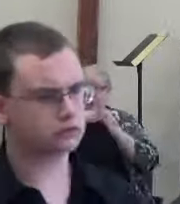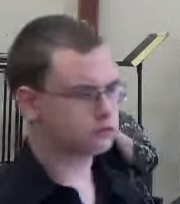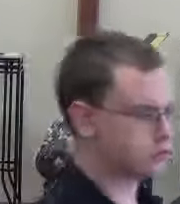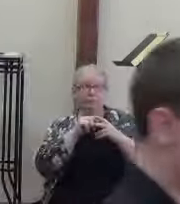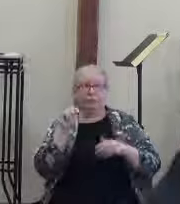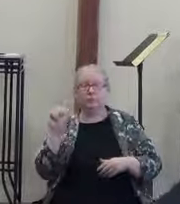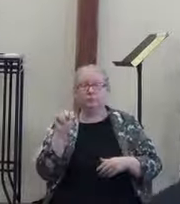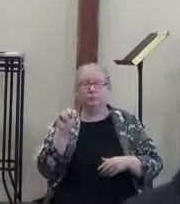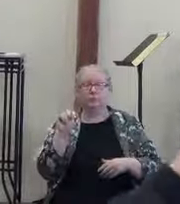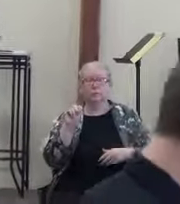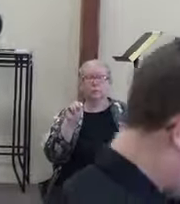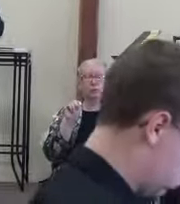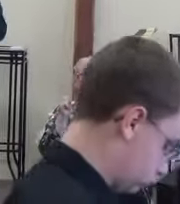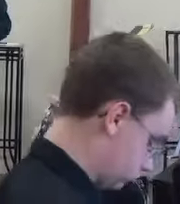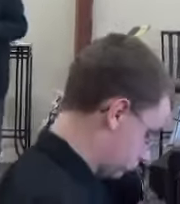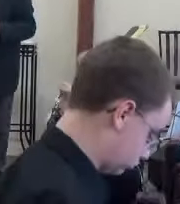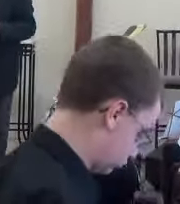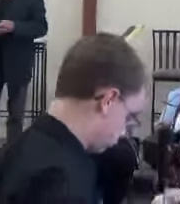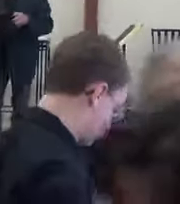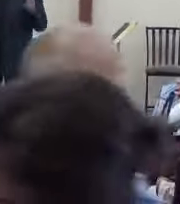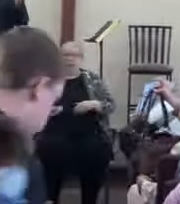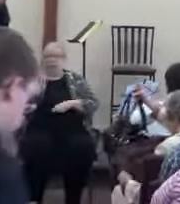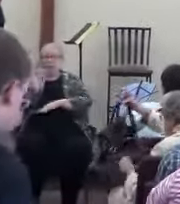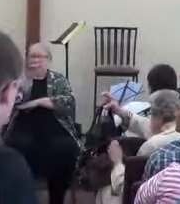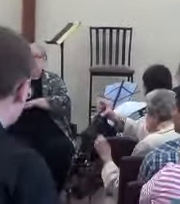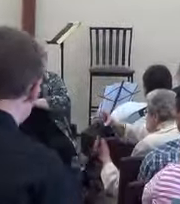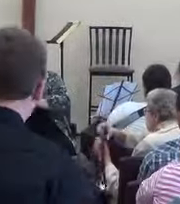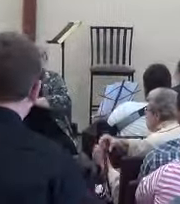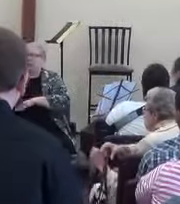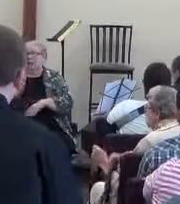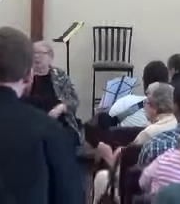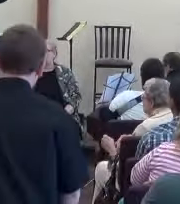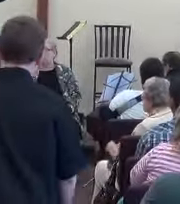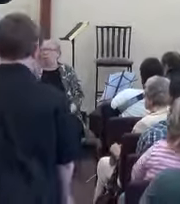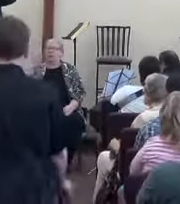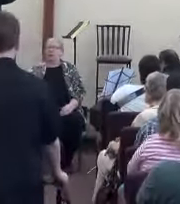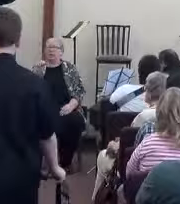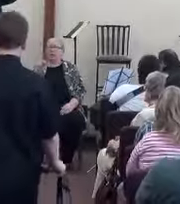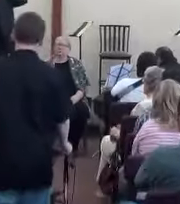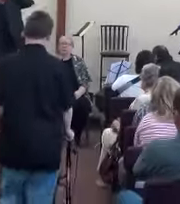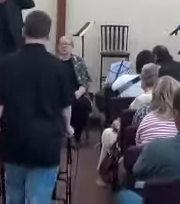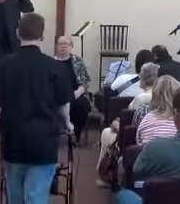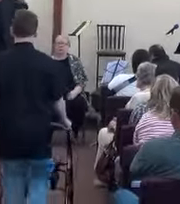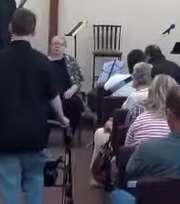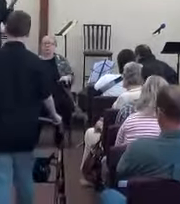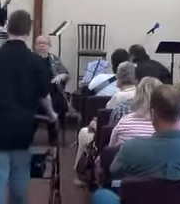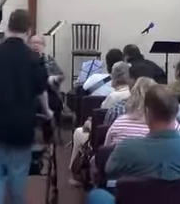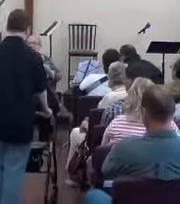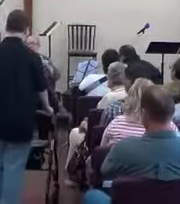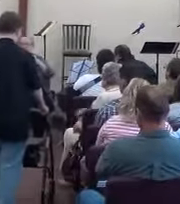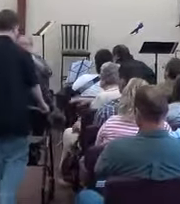afternoon. The Kiwanas, a lot of you know, have picked up the